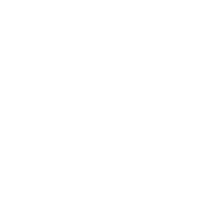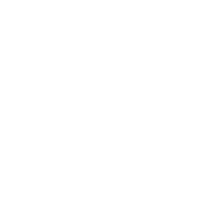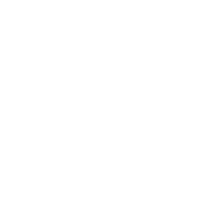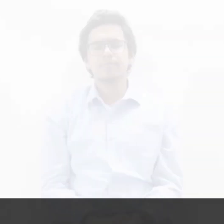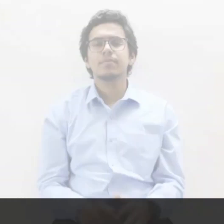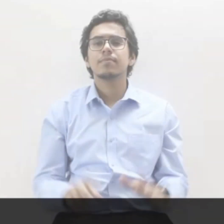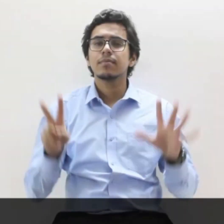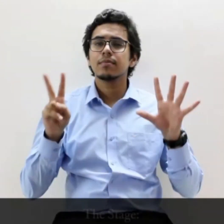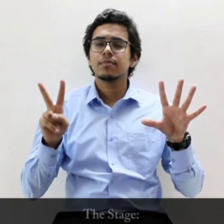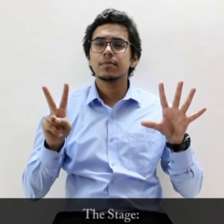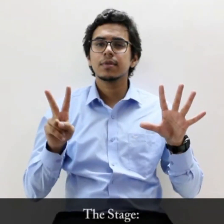The stage.